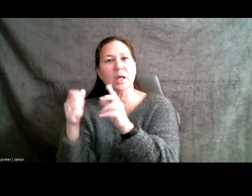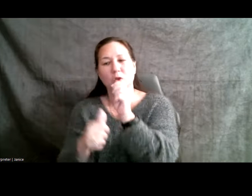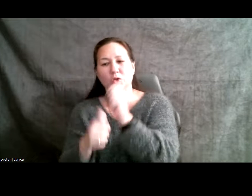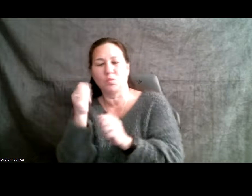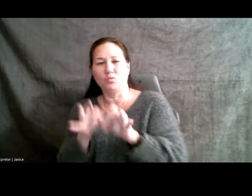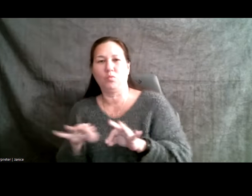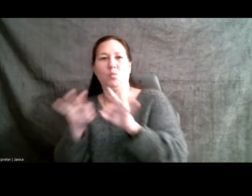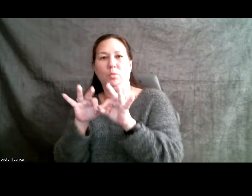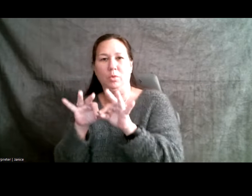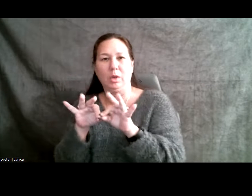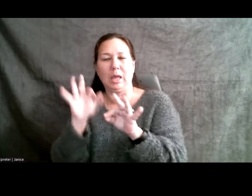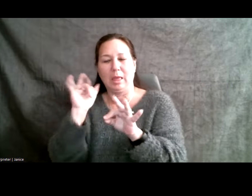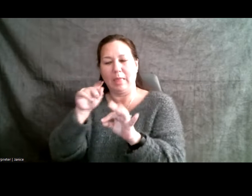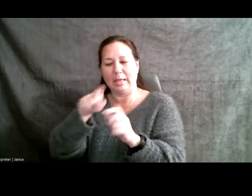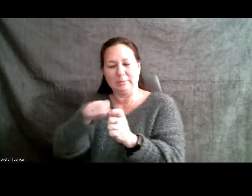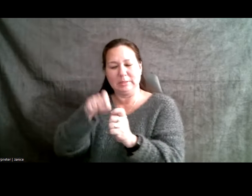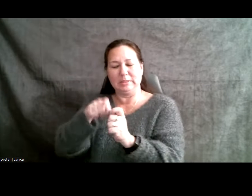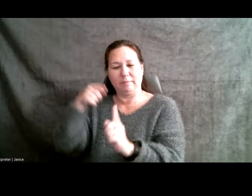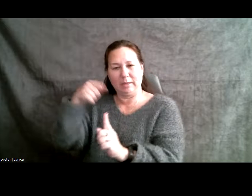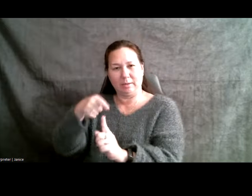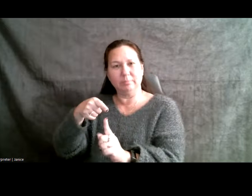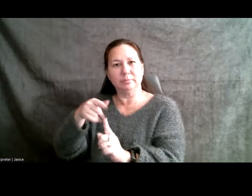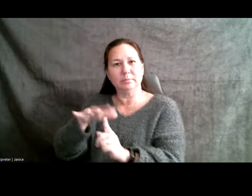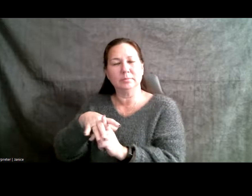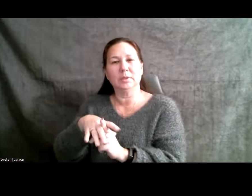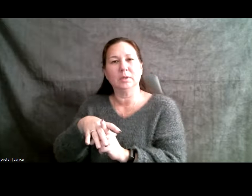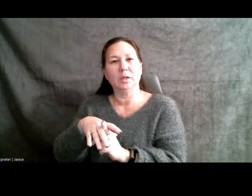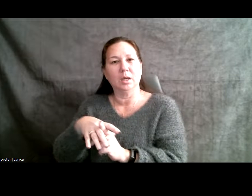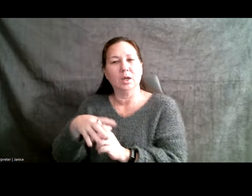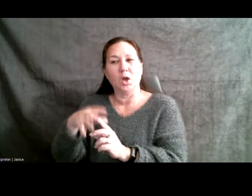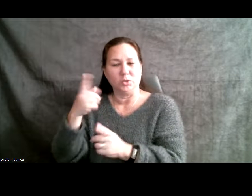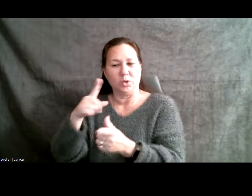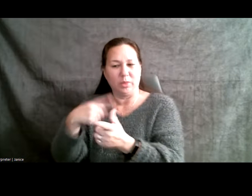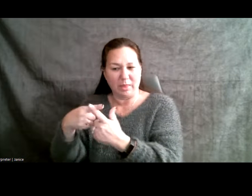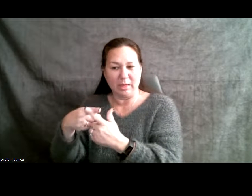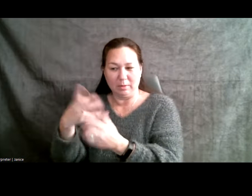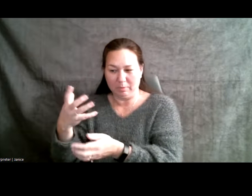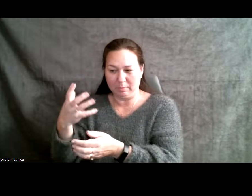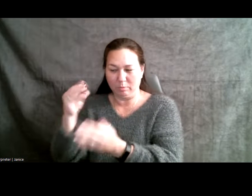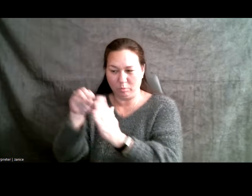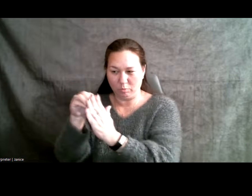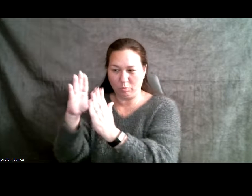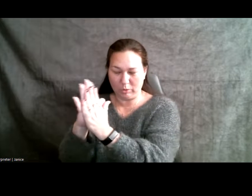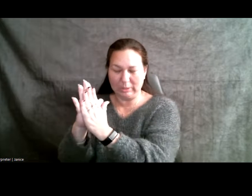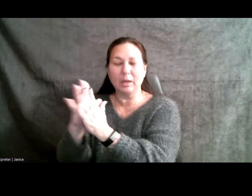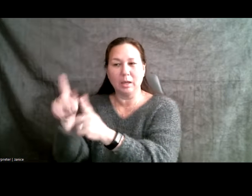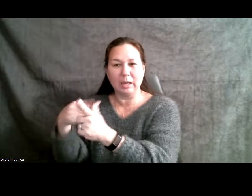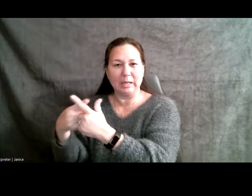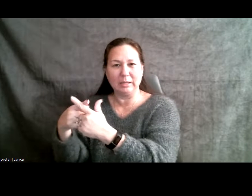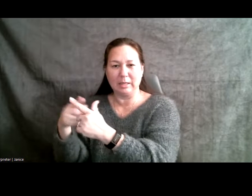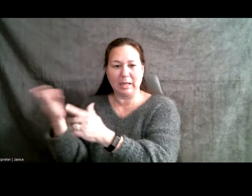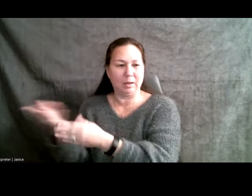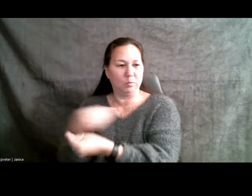particular arena so that the group can come back and deliberate on them? Is that one way forward for the